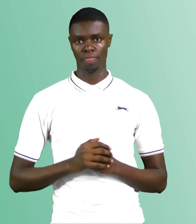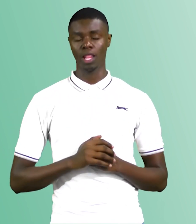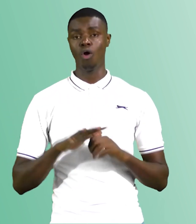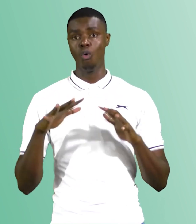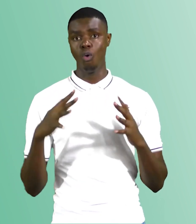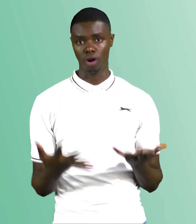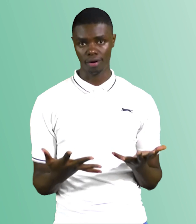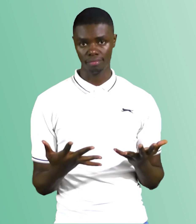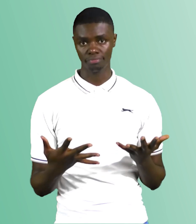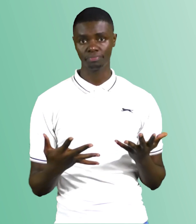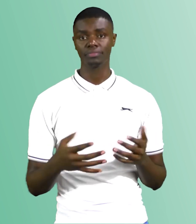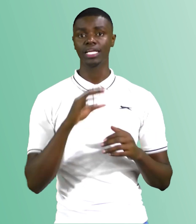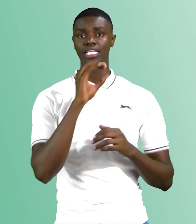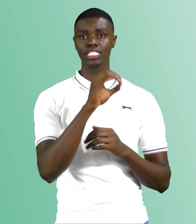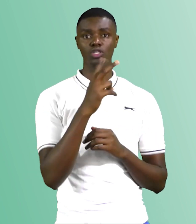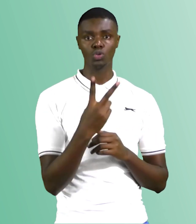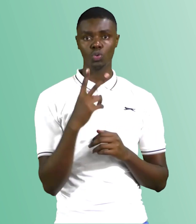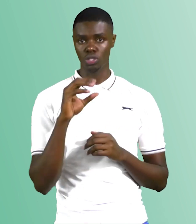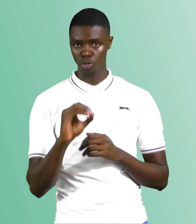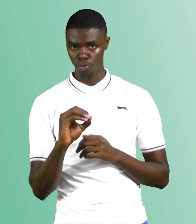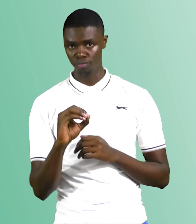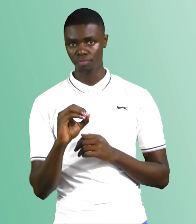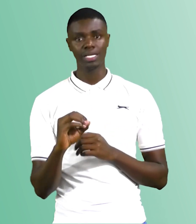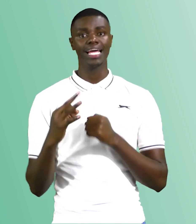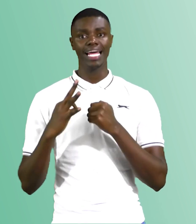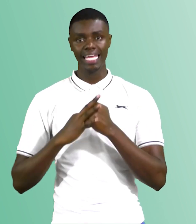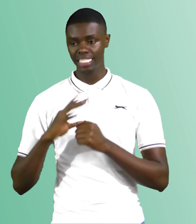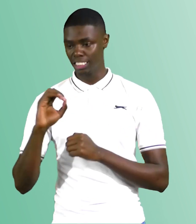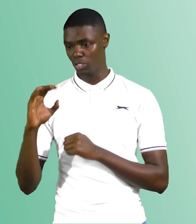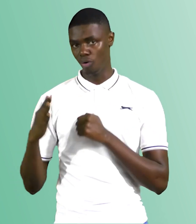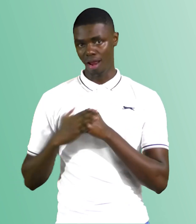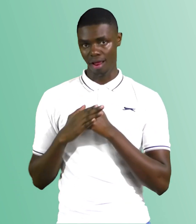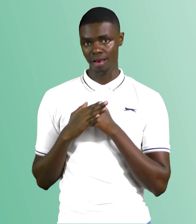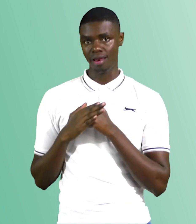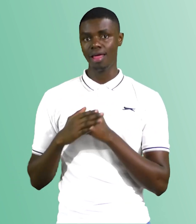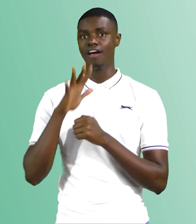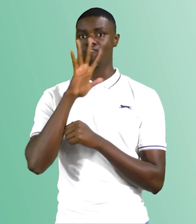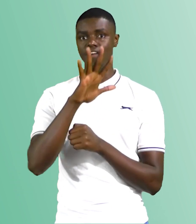5365 or 020 809